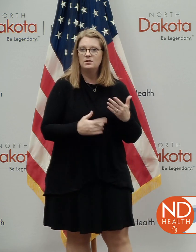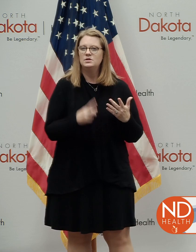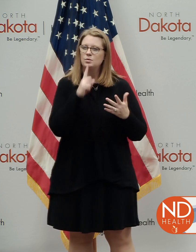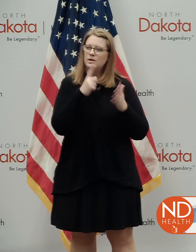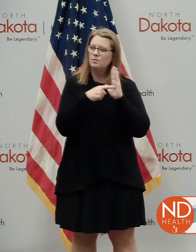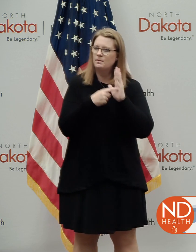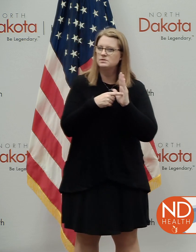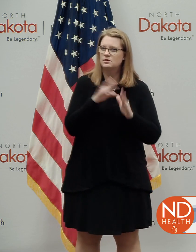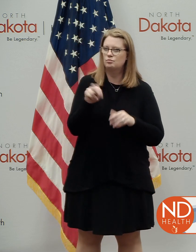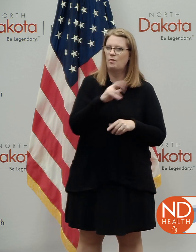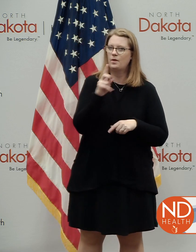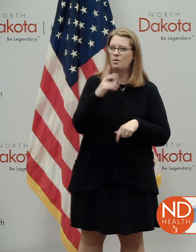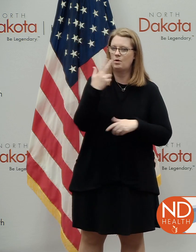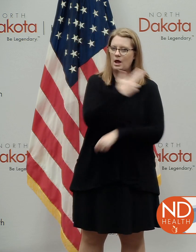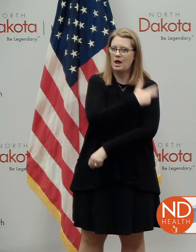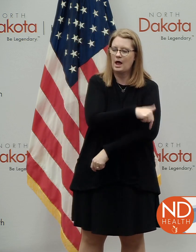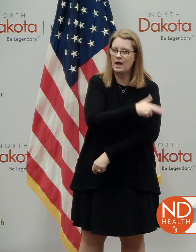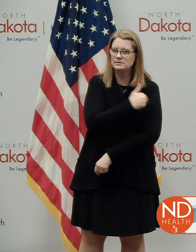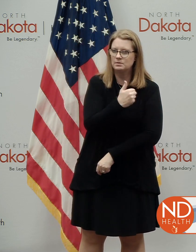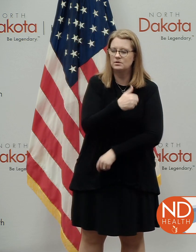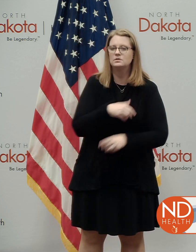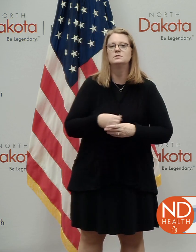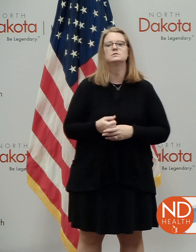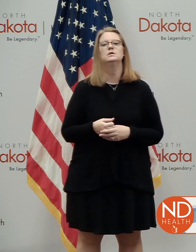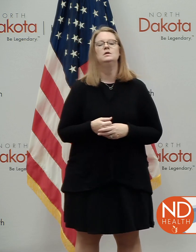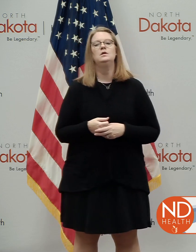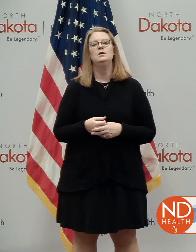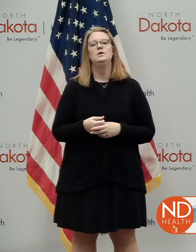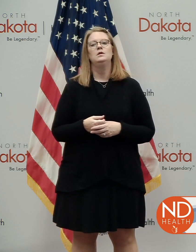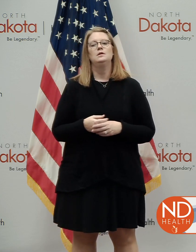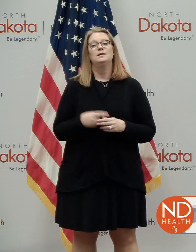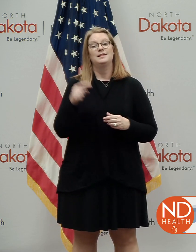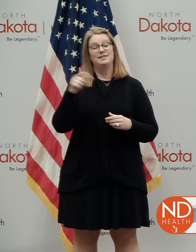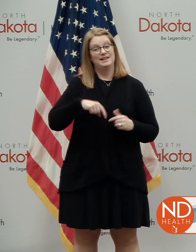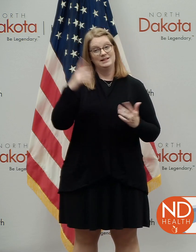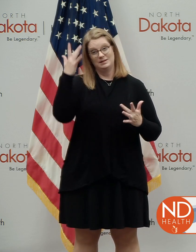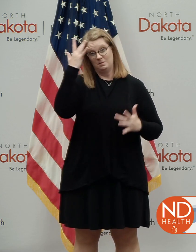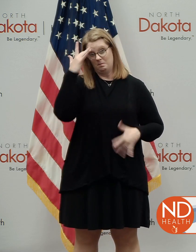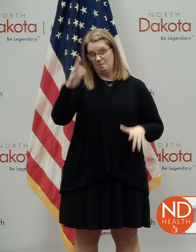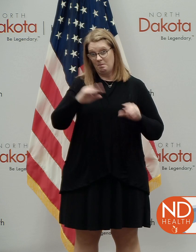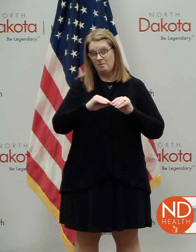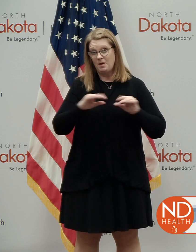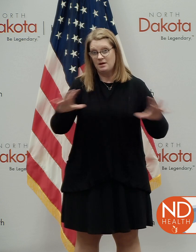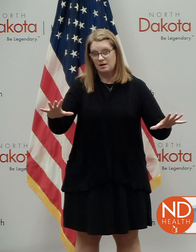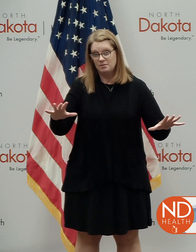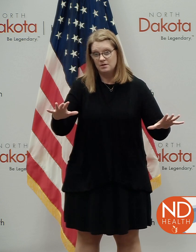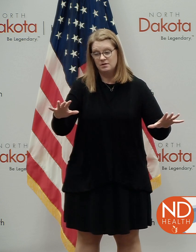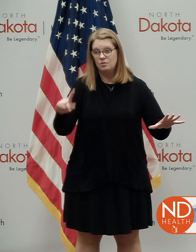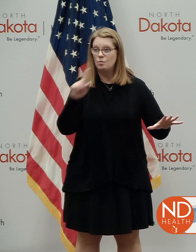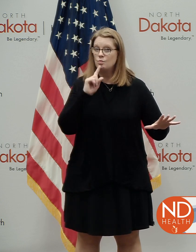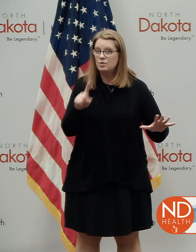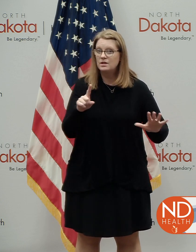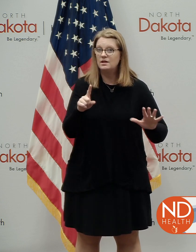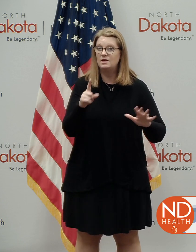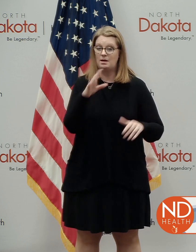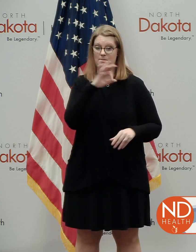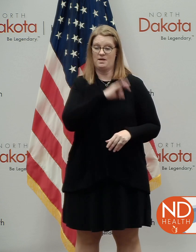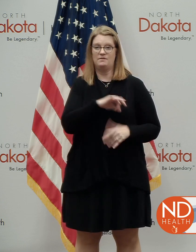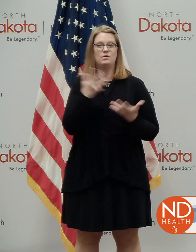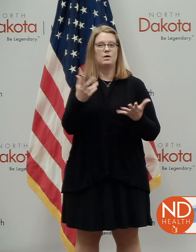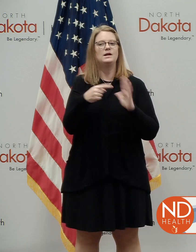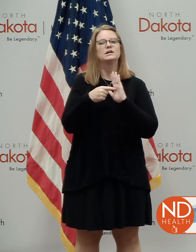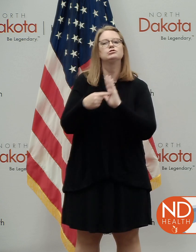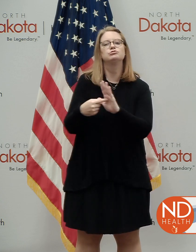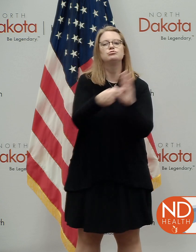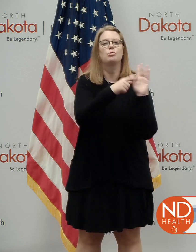hospitals. One of the great byproducts of this pandemic has been teamwork.